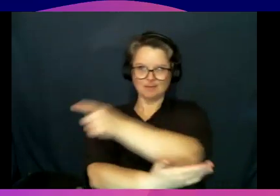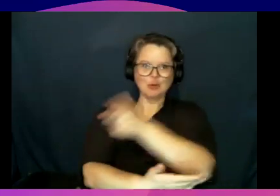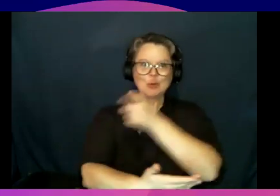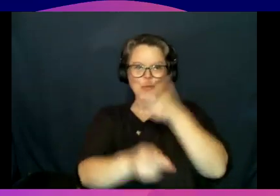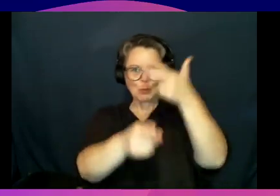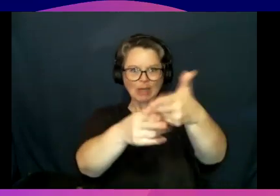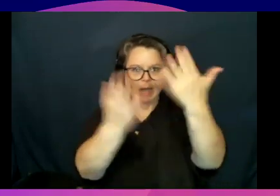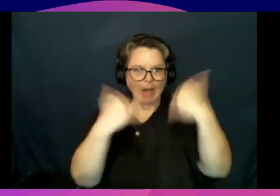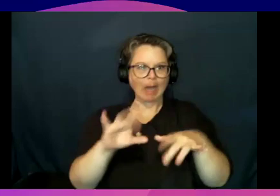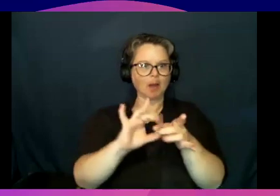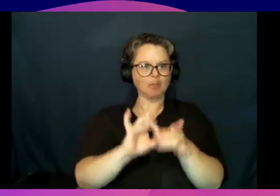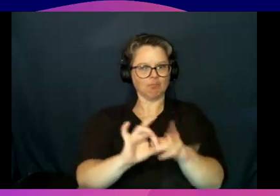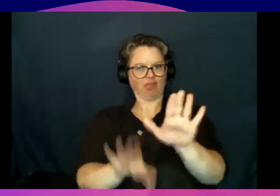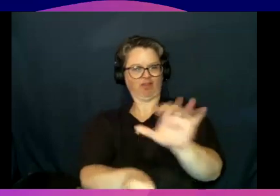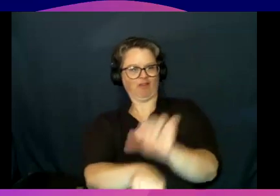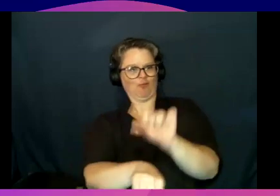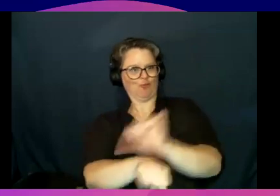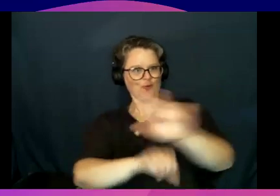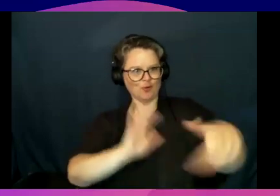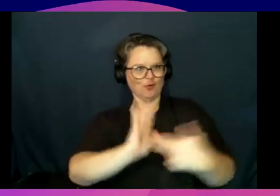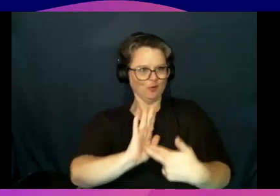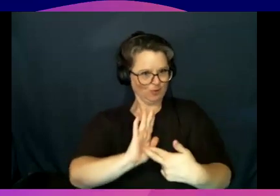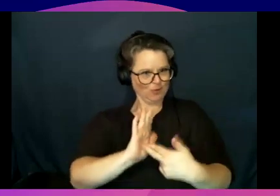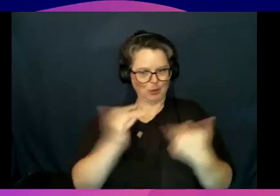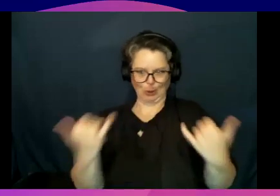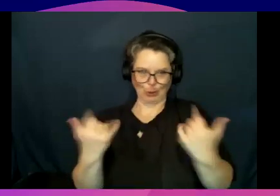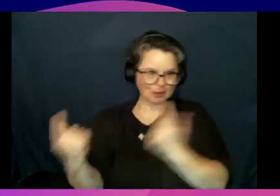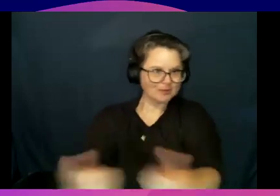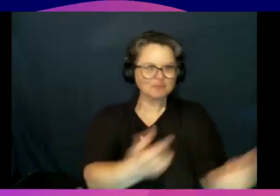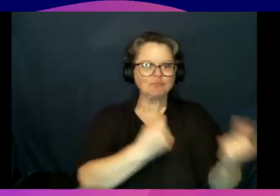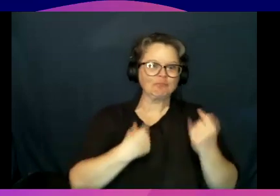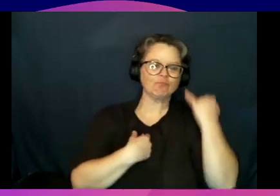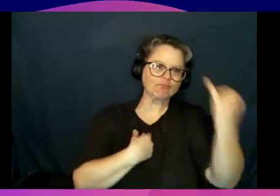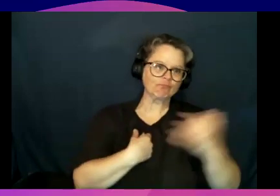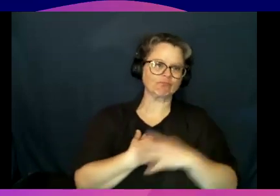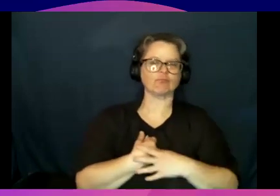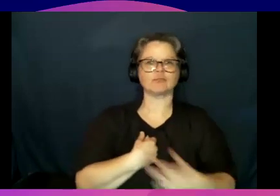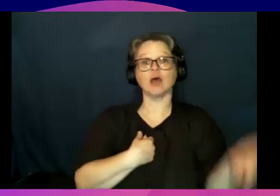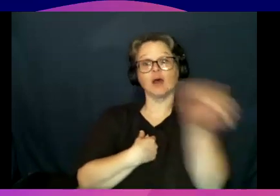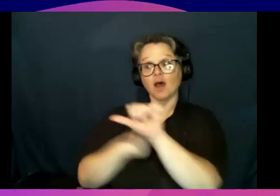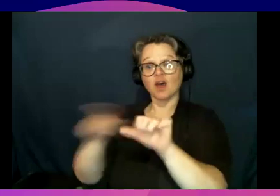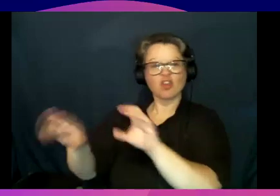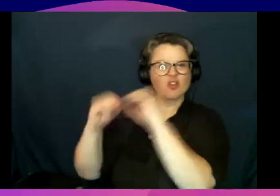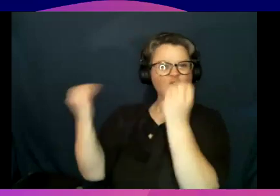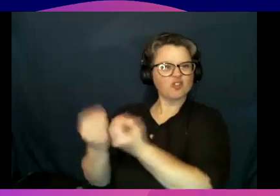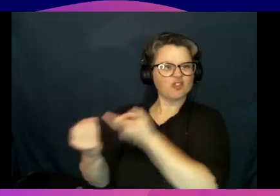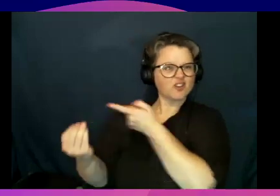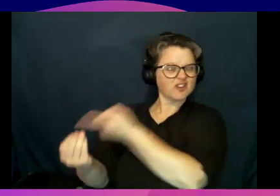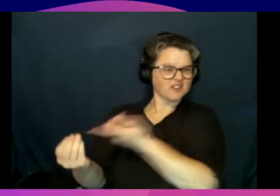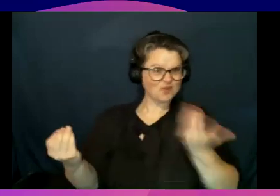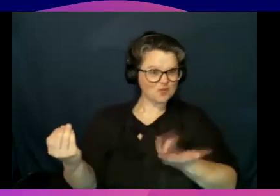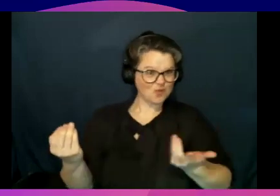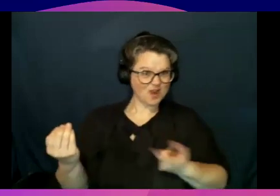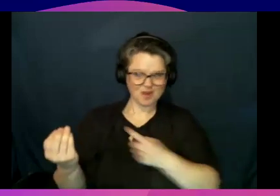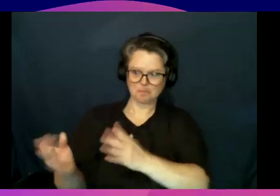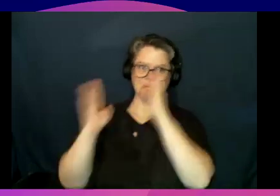doing. And, some folks talked about also like nominating a colleague for their outstanding work. So just kind of giving